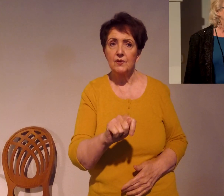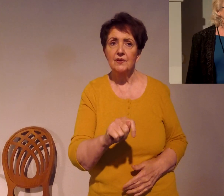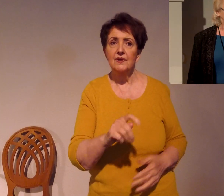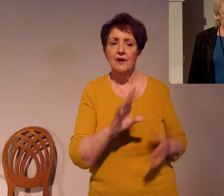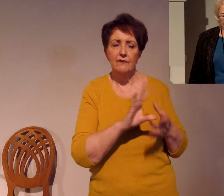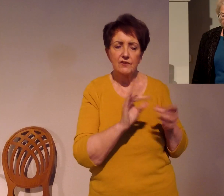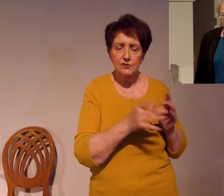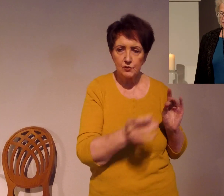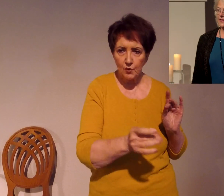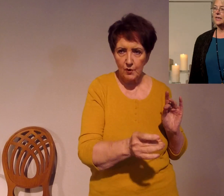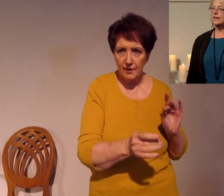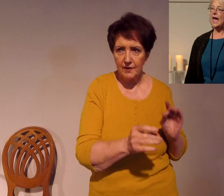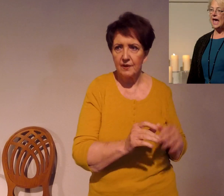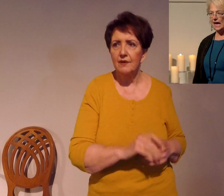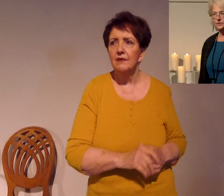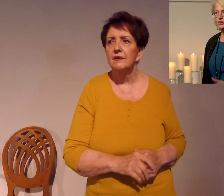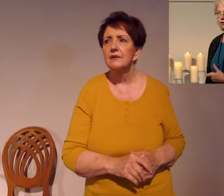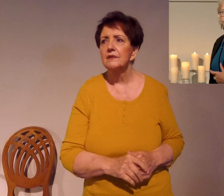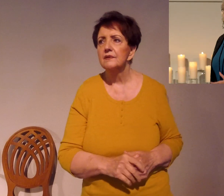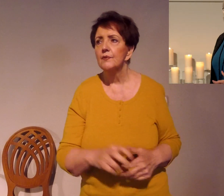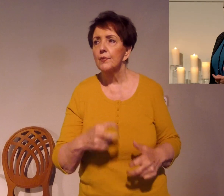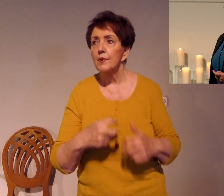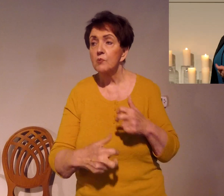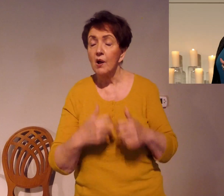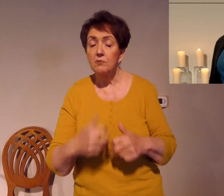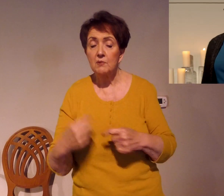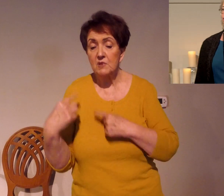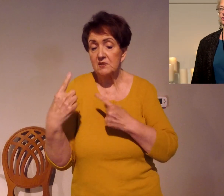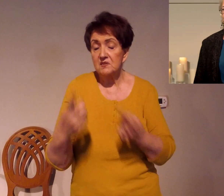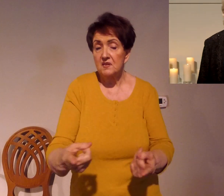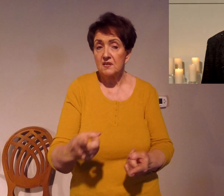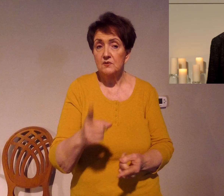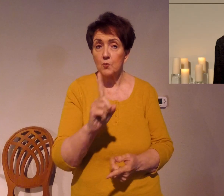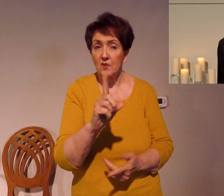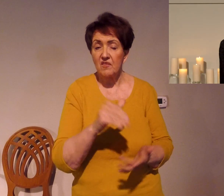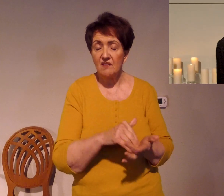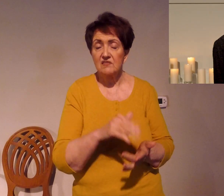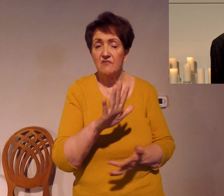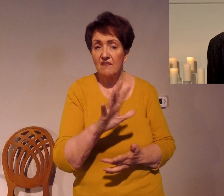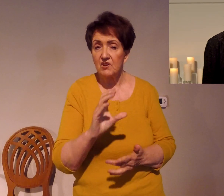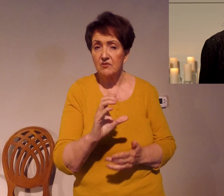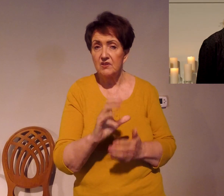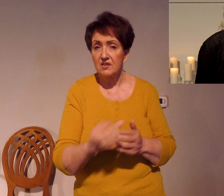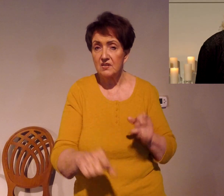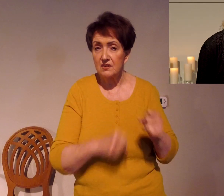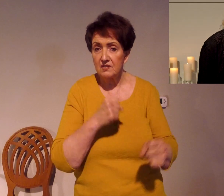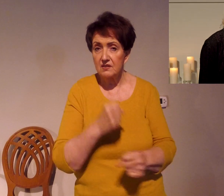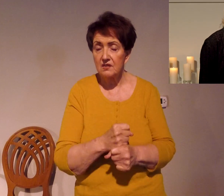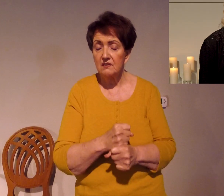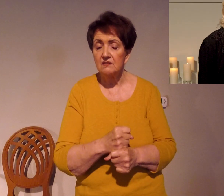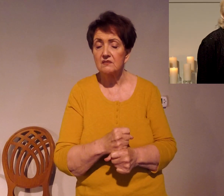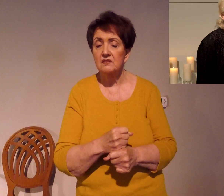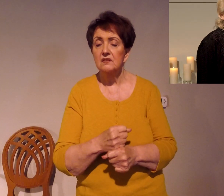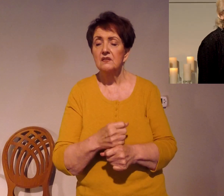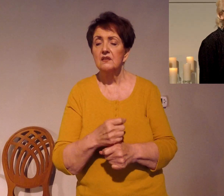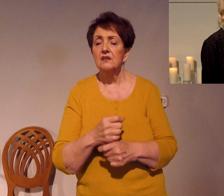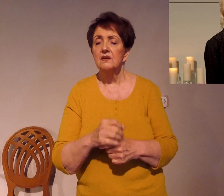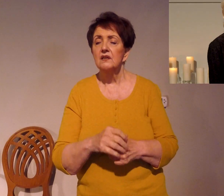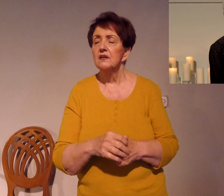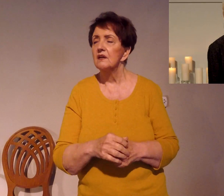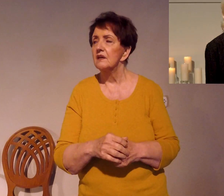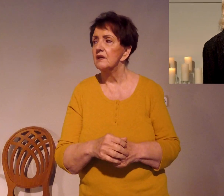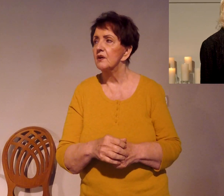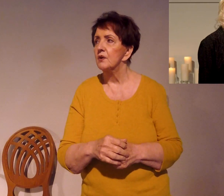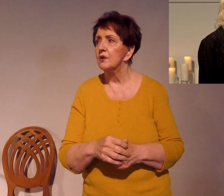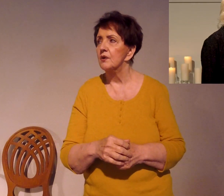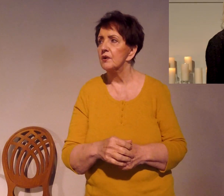passage. The problem is that it has, over 1,500 years, moved into the psyche that if we